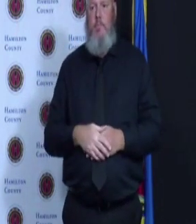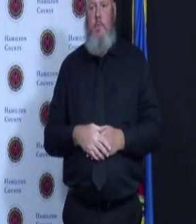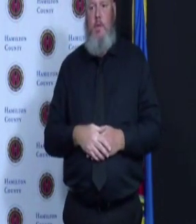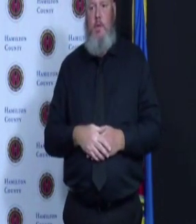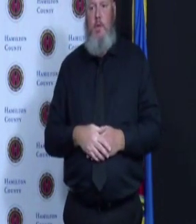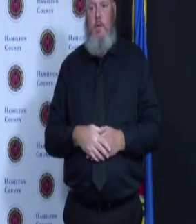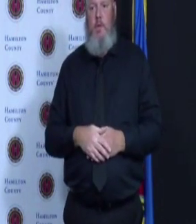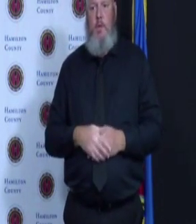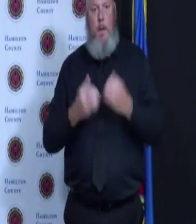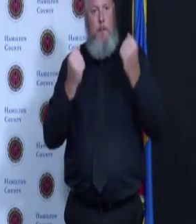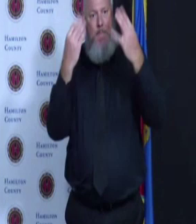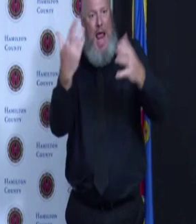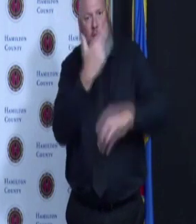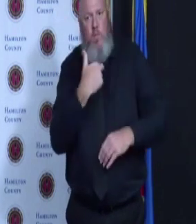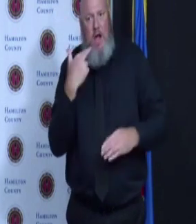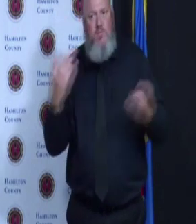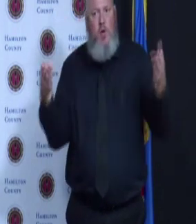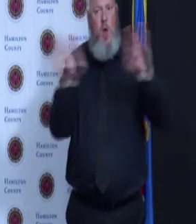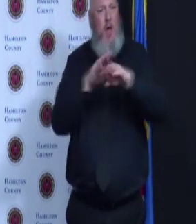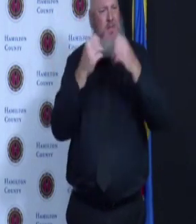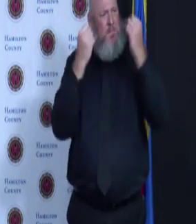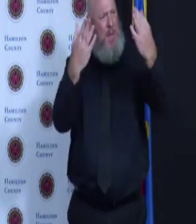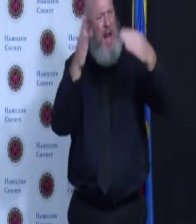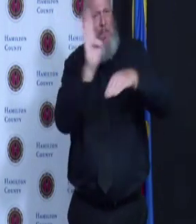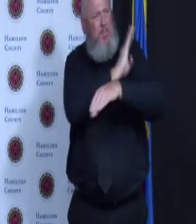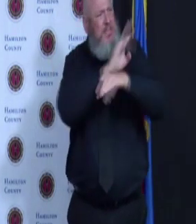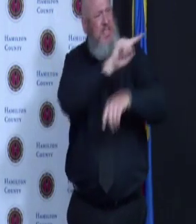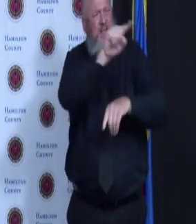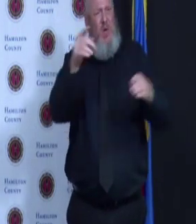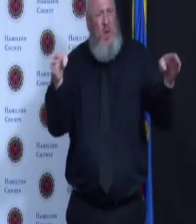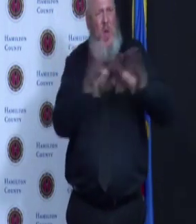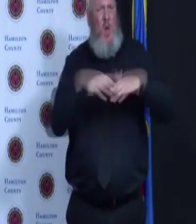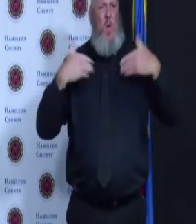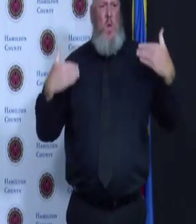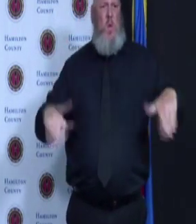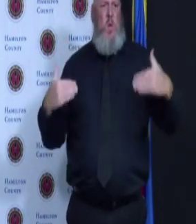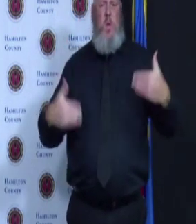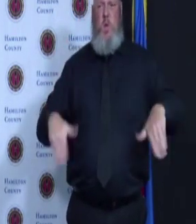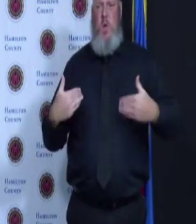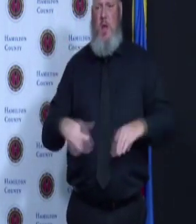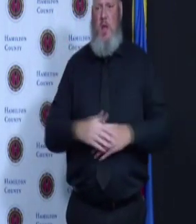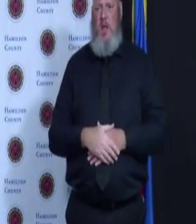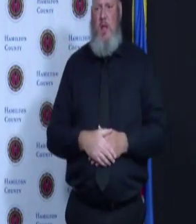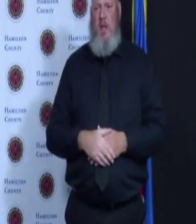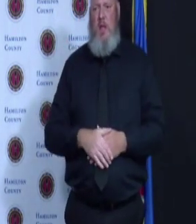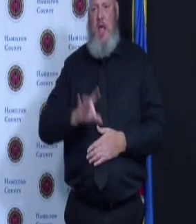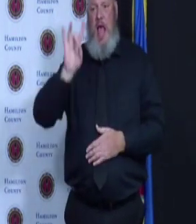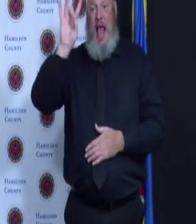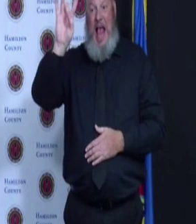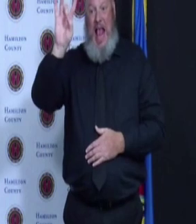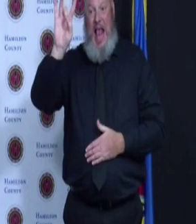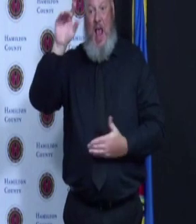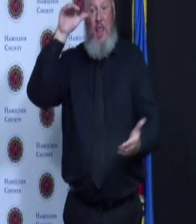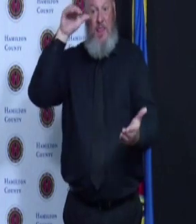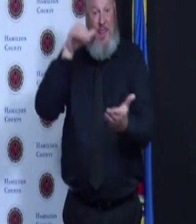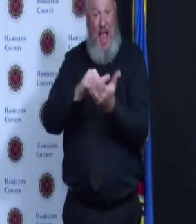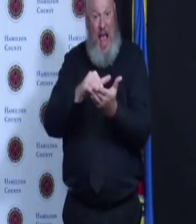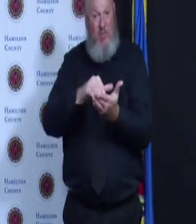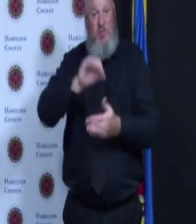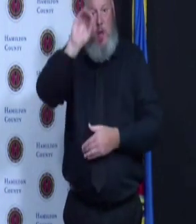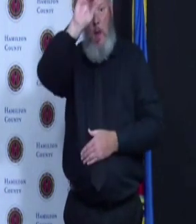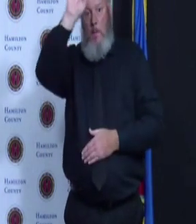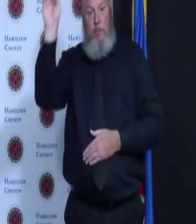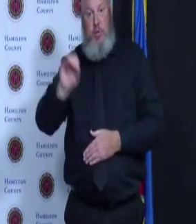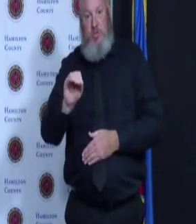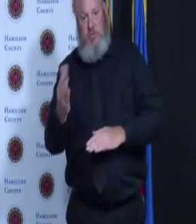so there has been an 8,000% increase in calls for unemployment assistance. And so while